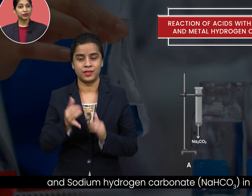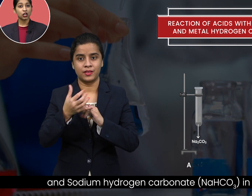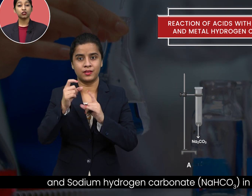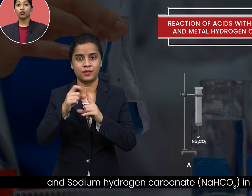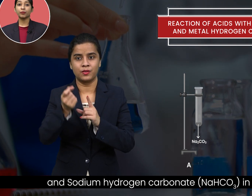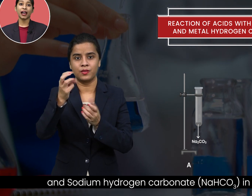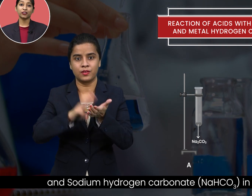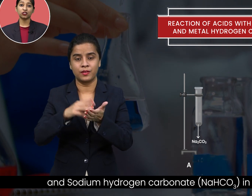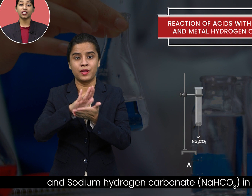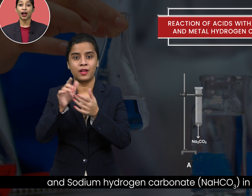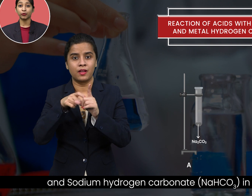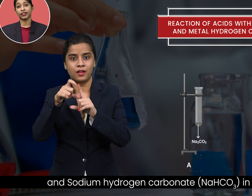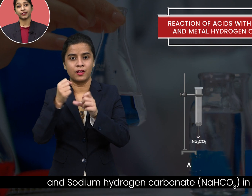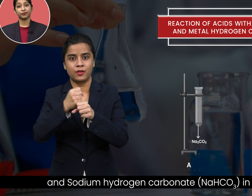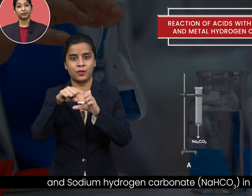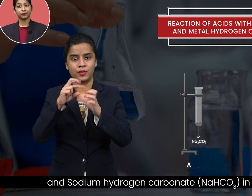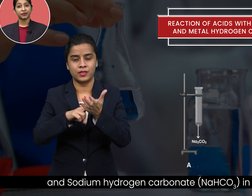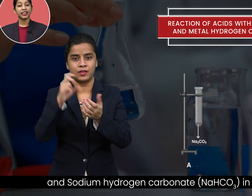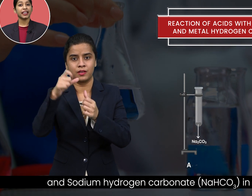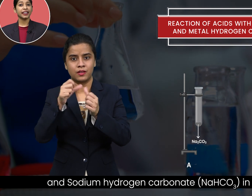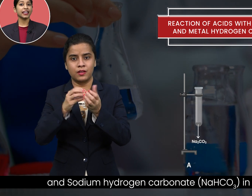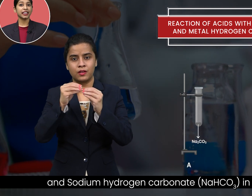and sodium hydrogen carbonate,